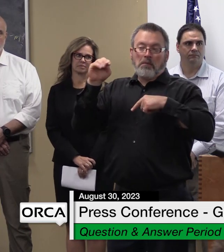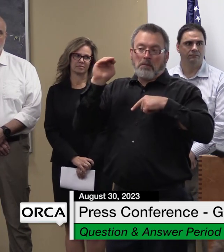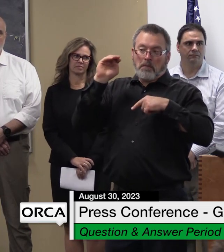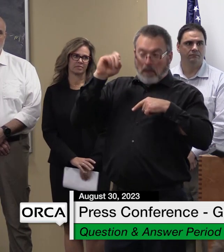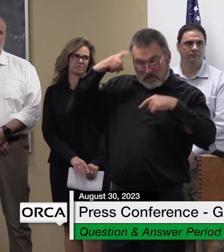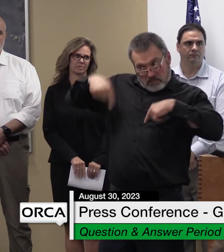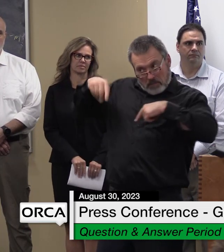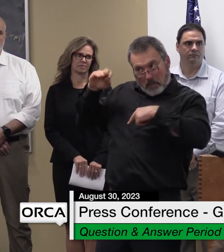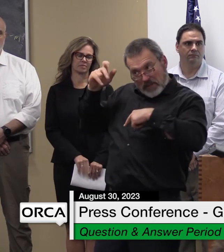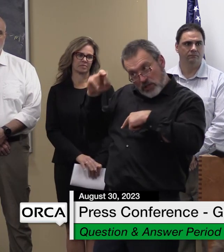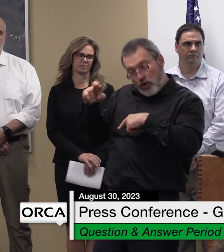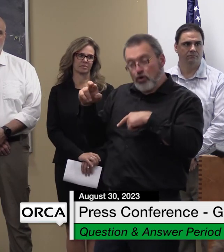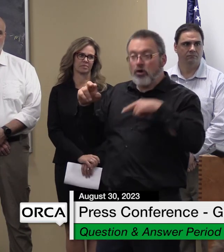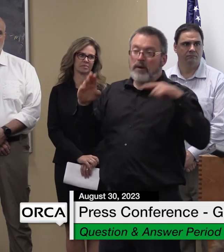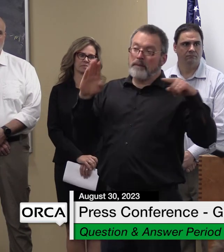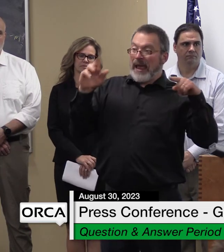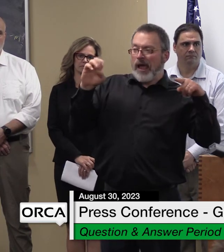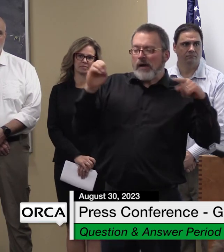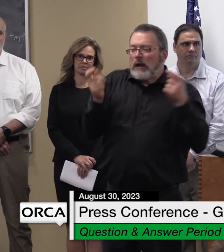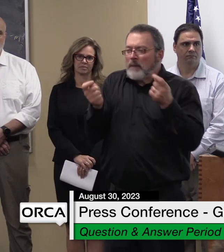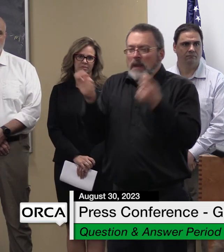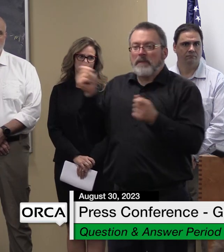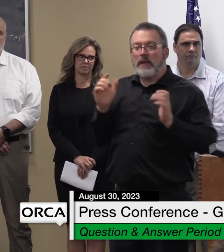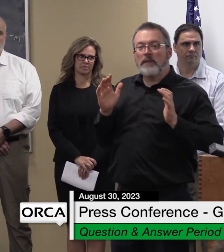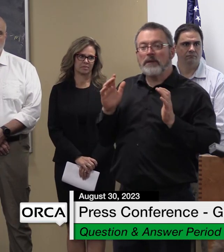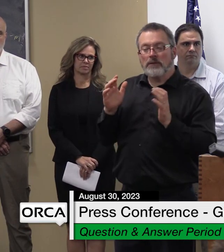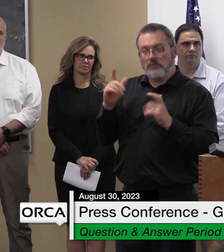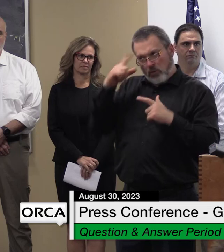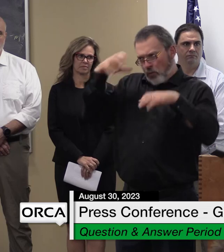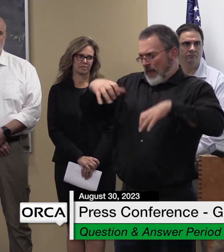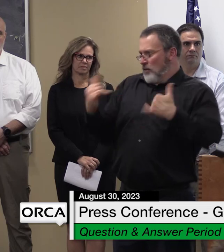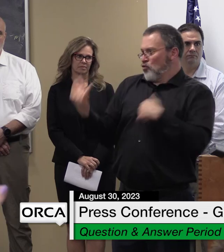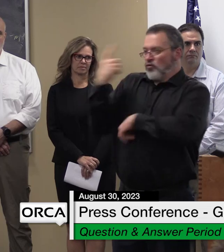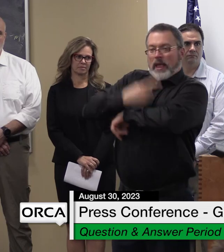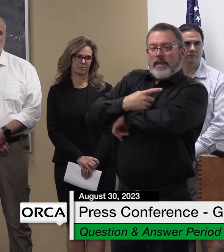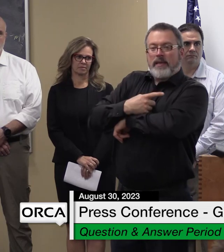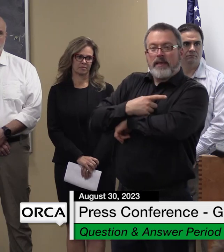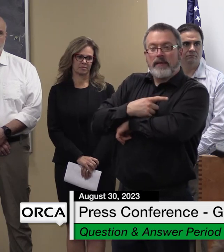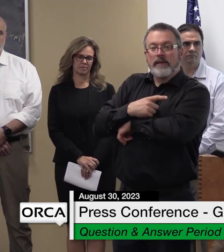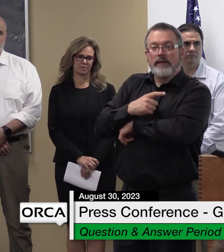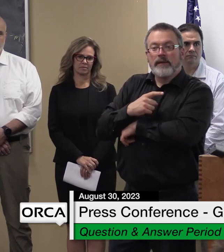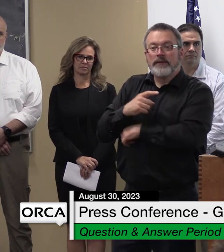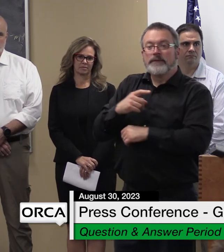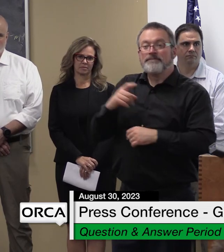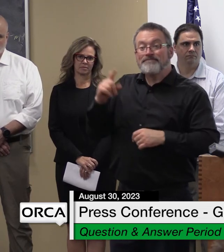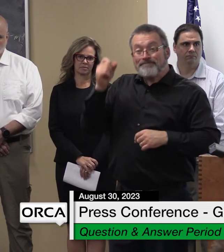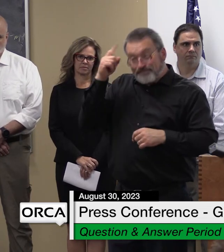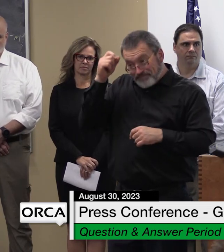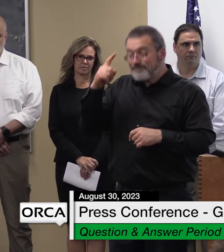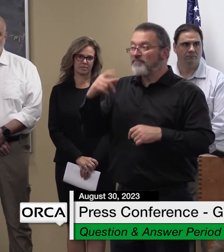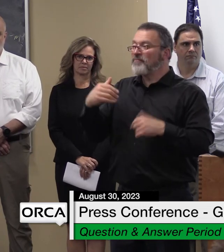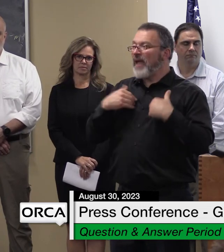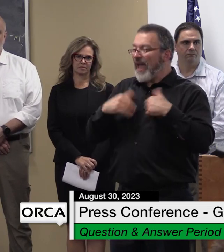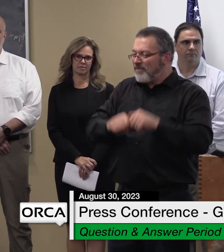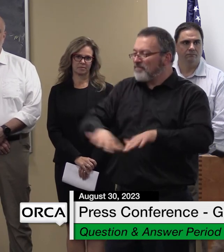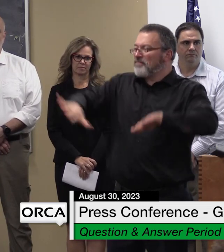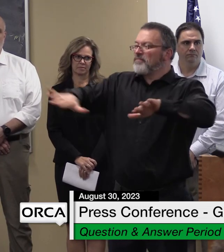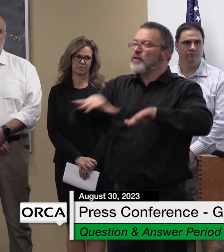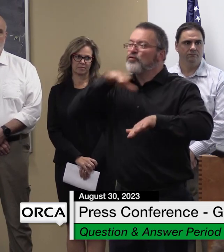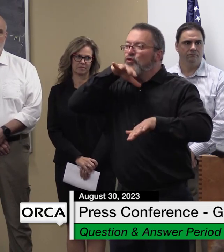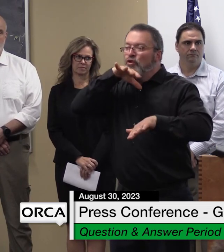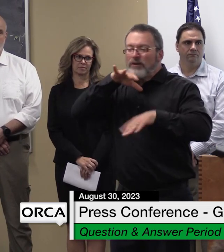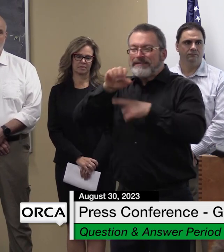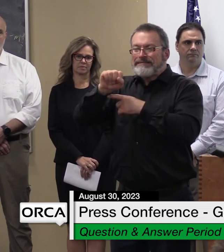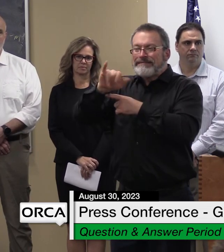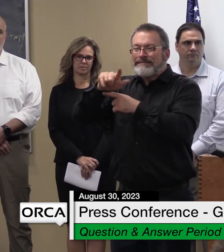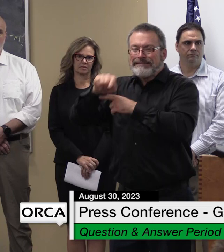lot of that is due to the silt that's built up in the catch basins and the storm infrastructure. So getting that cleaned out